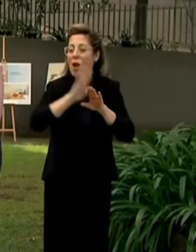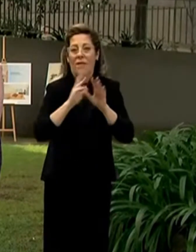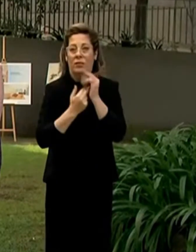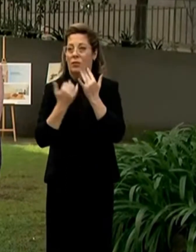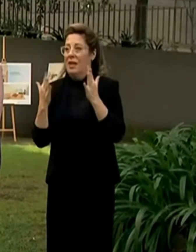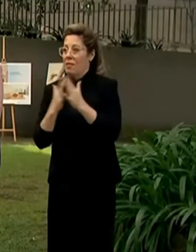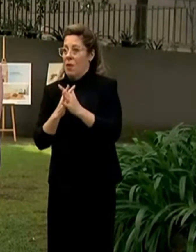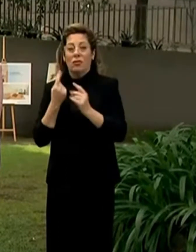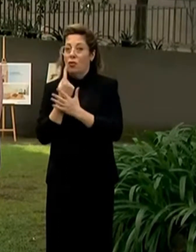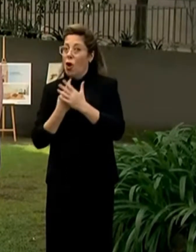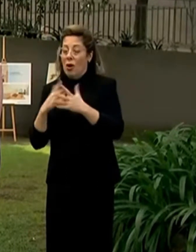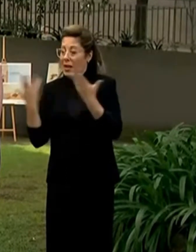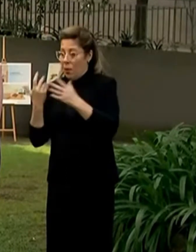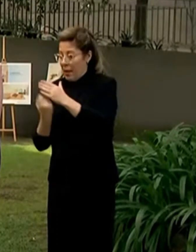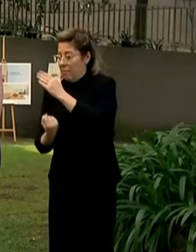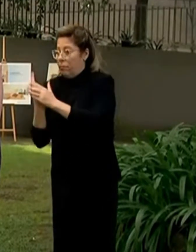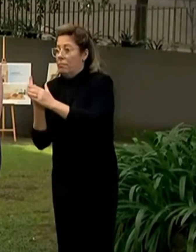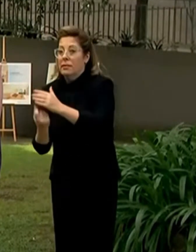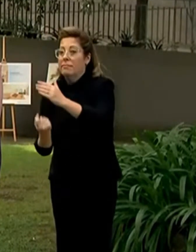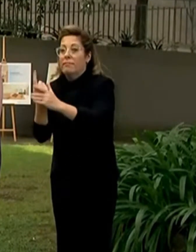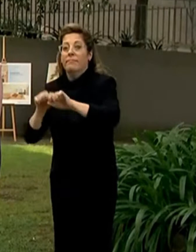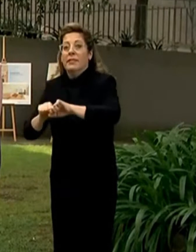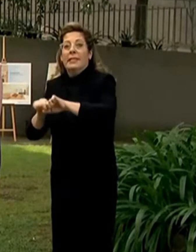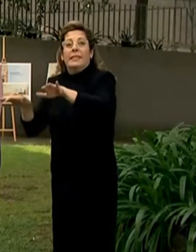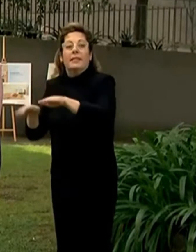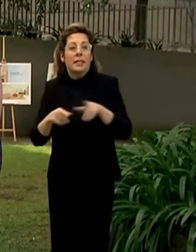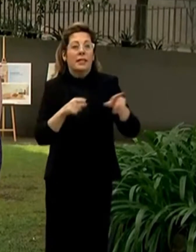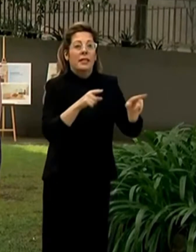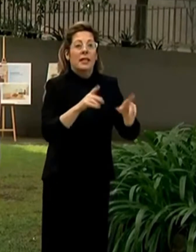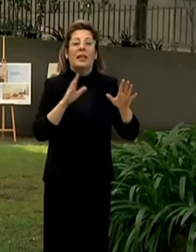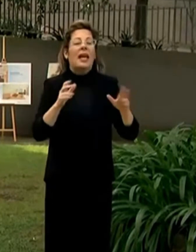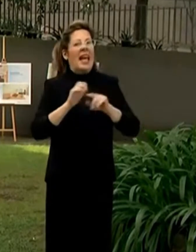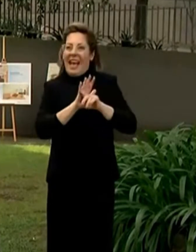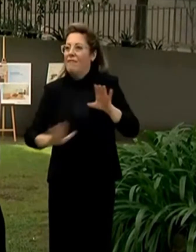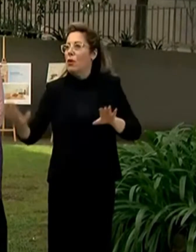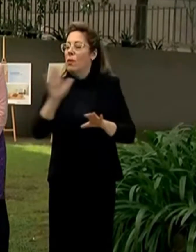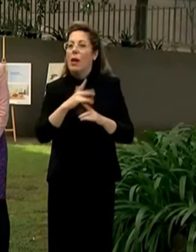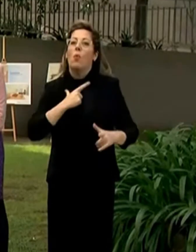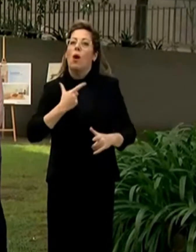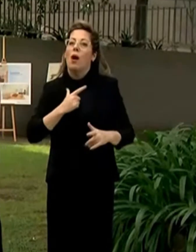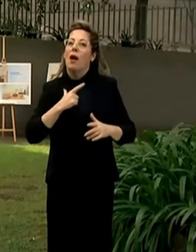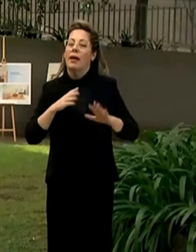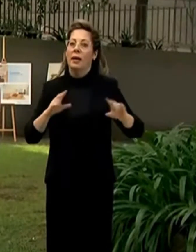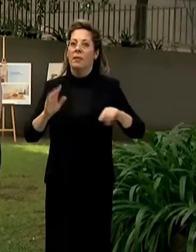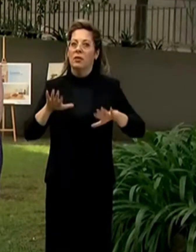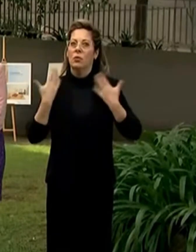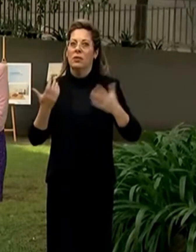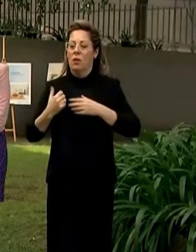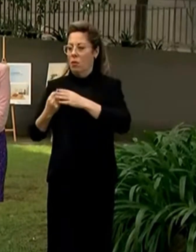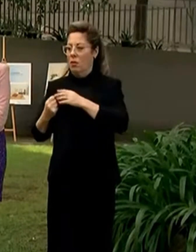that will give us assurance that we're not missing undetected chains of transmission. Because as the Premier